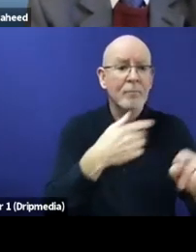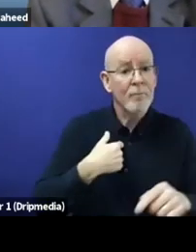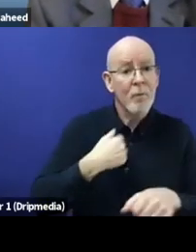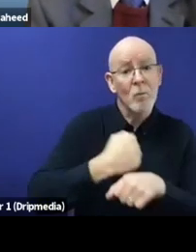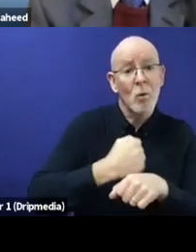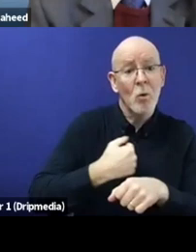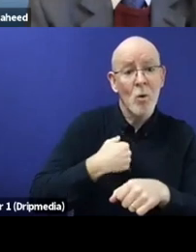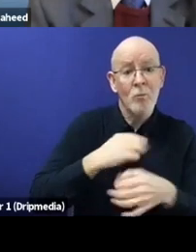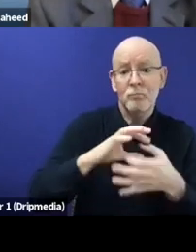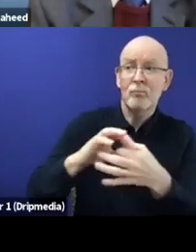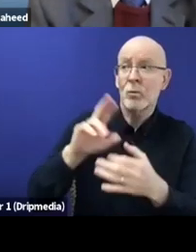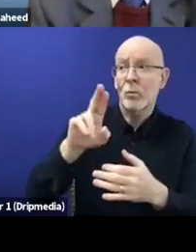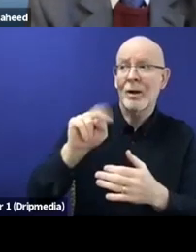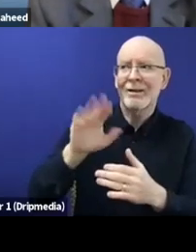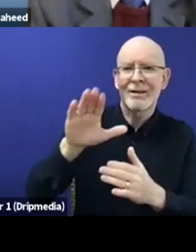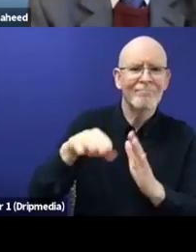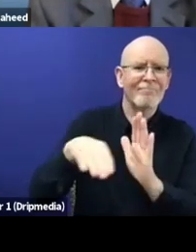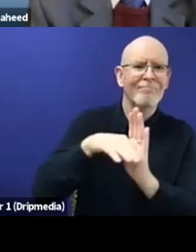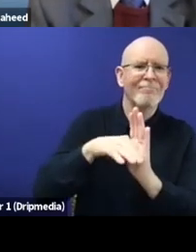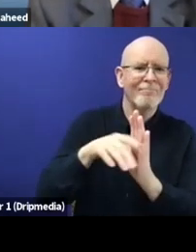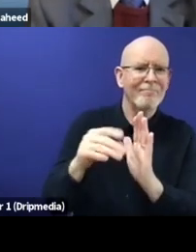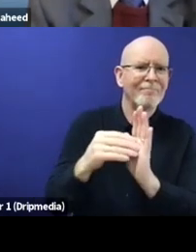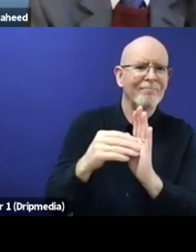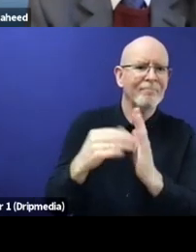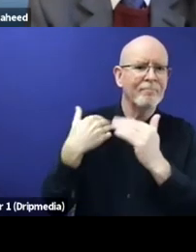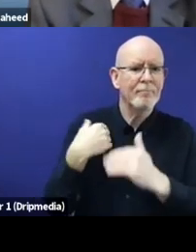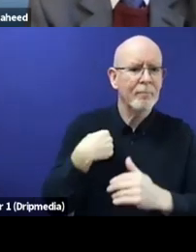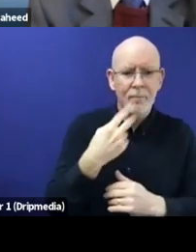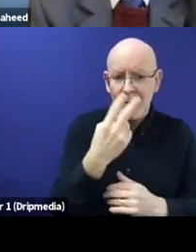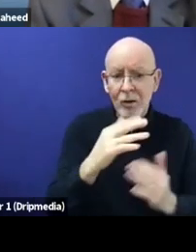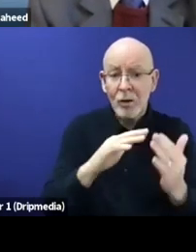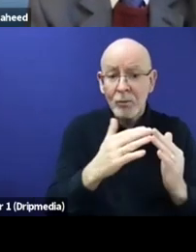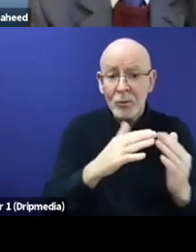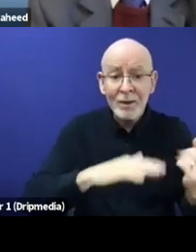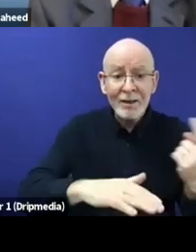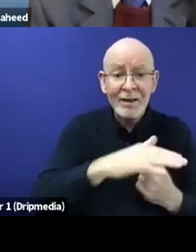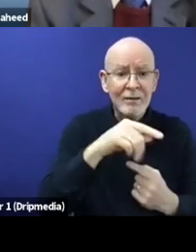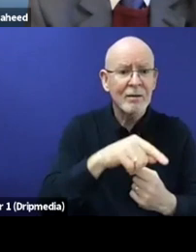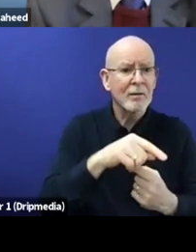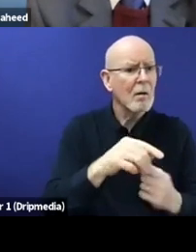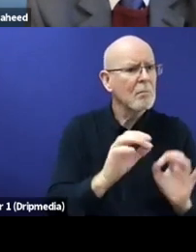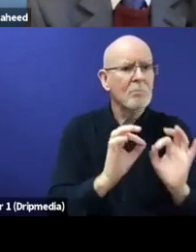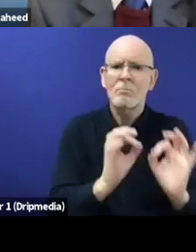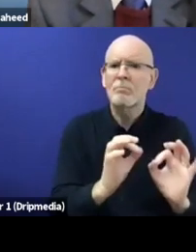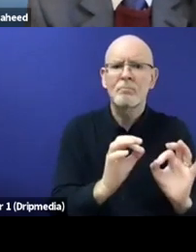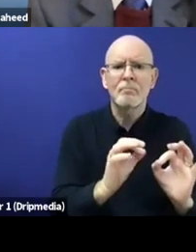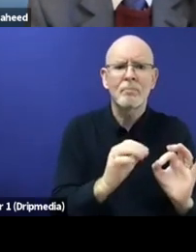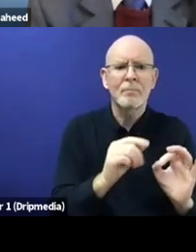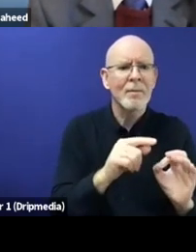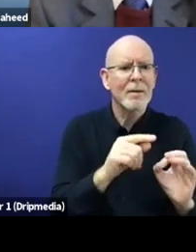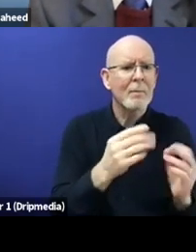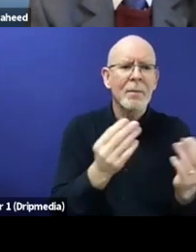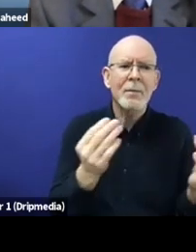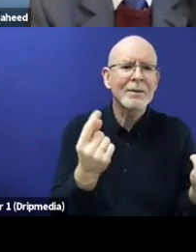that supportive community, having the community integration, community support networks is crucial to ensure that the legal rights are fully